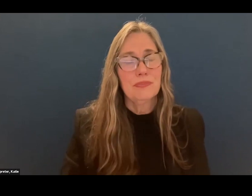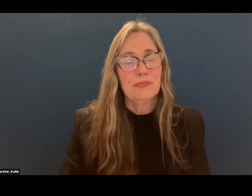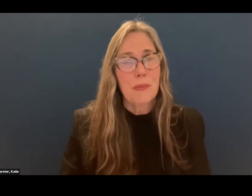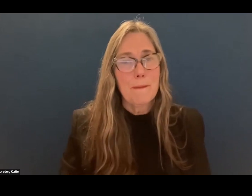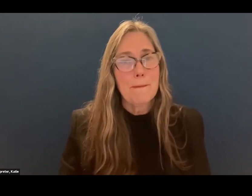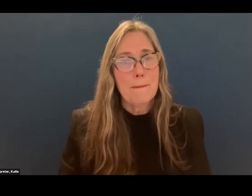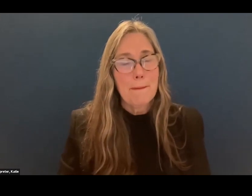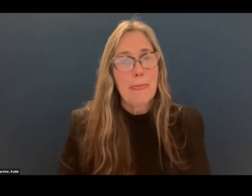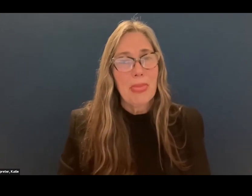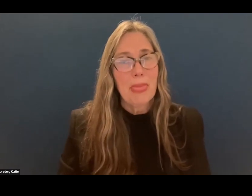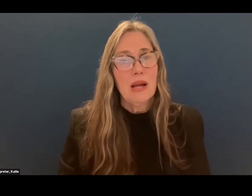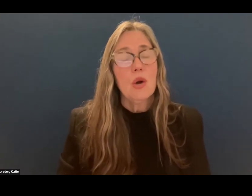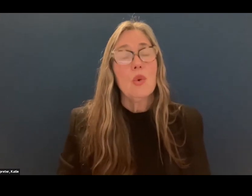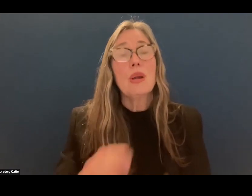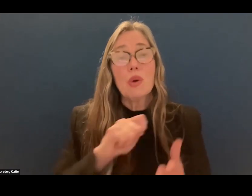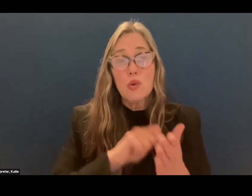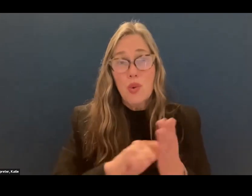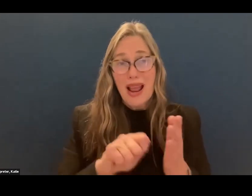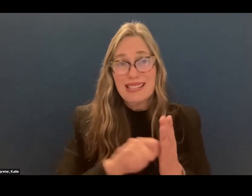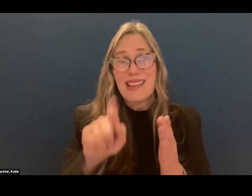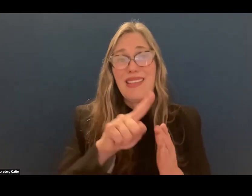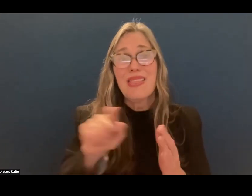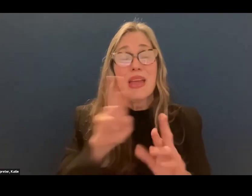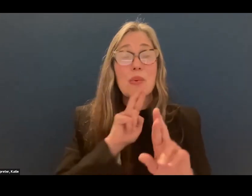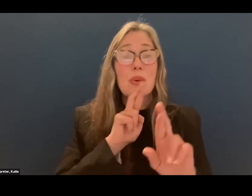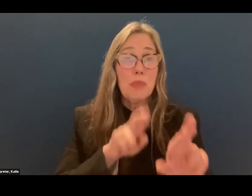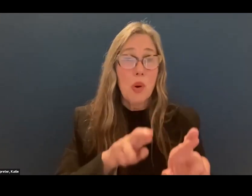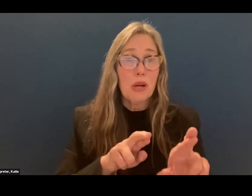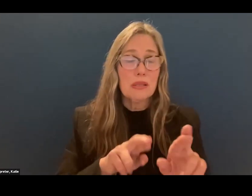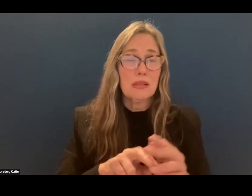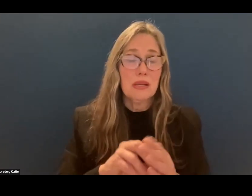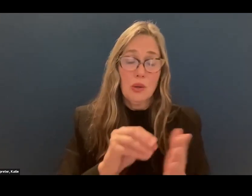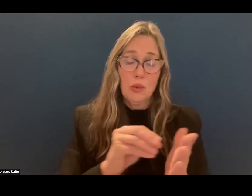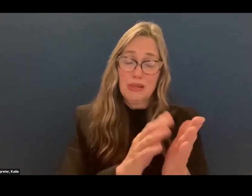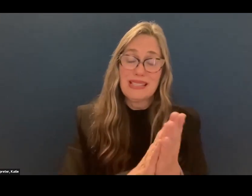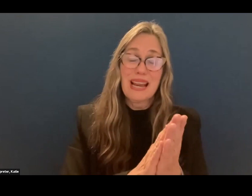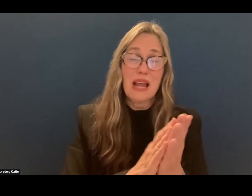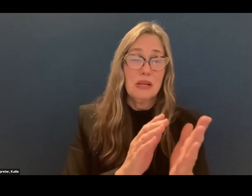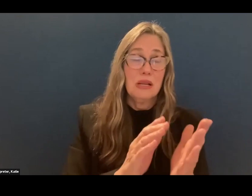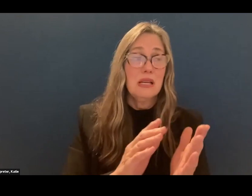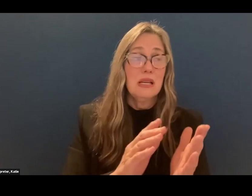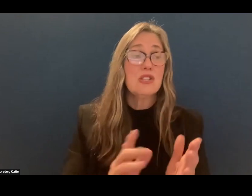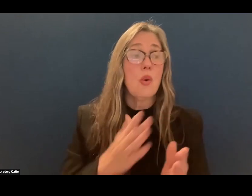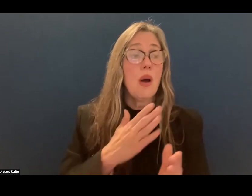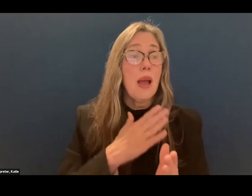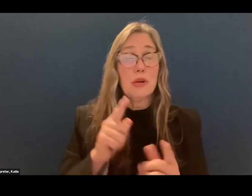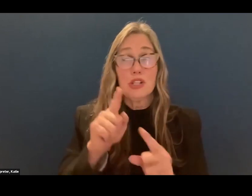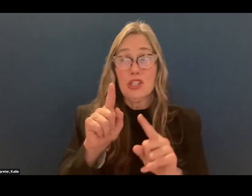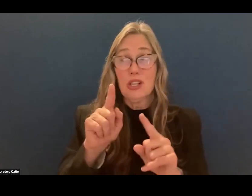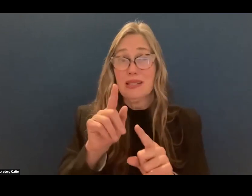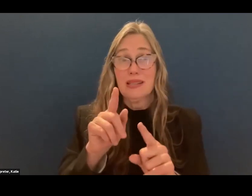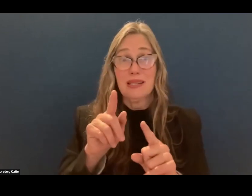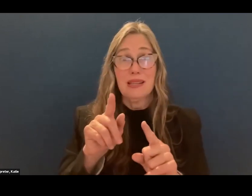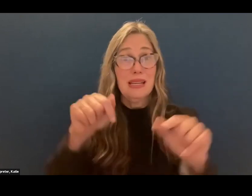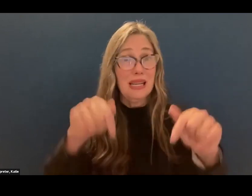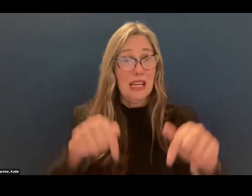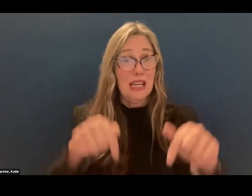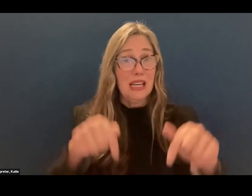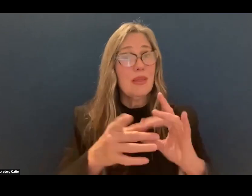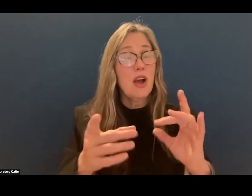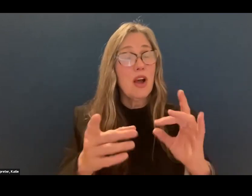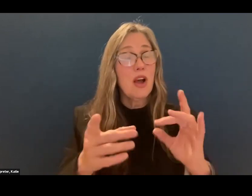going to write and ask that they also come forward and report it. So I appreciate hearing about it in our comments